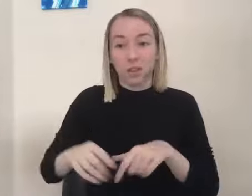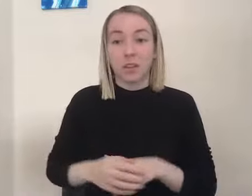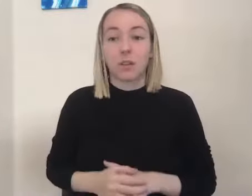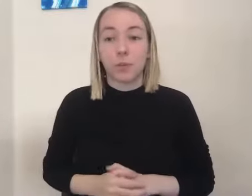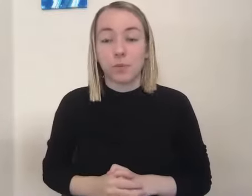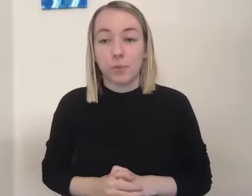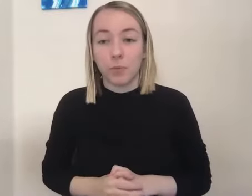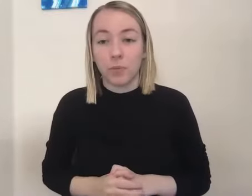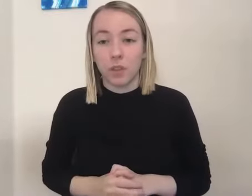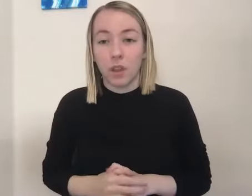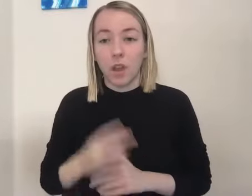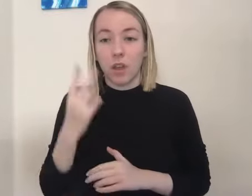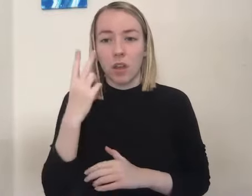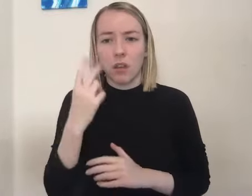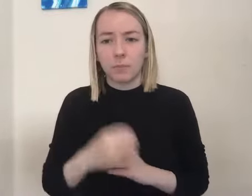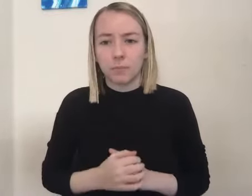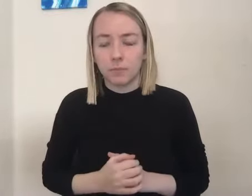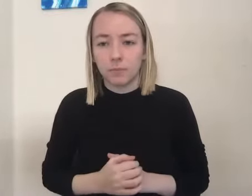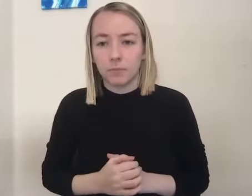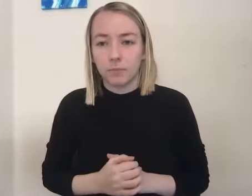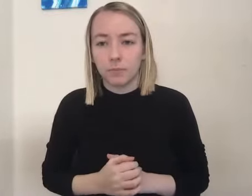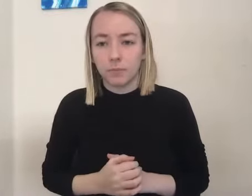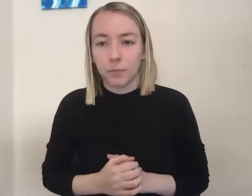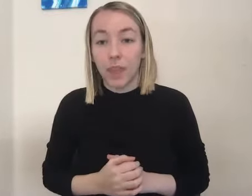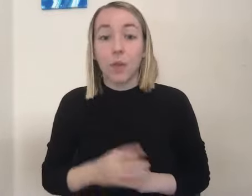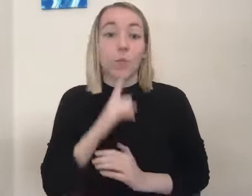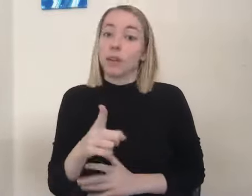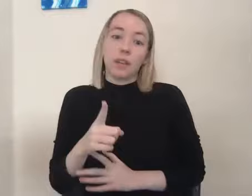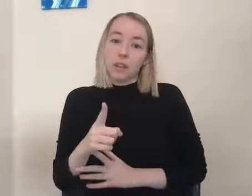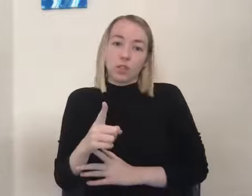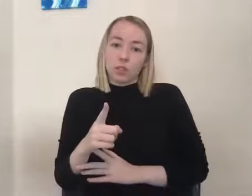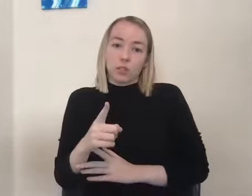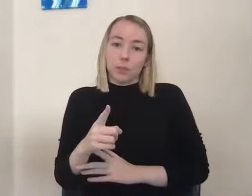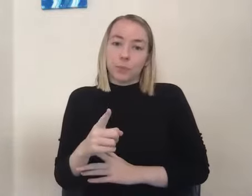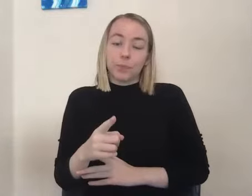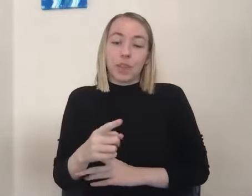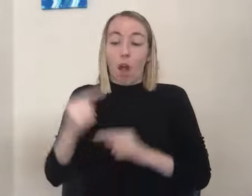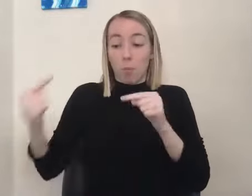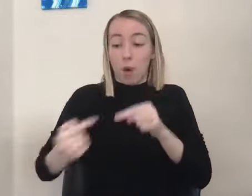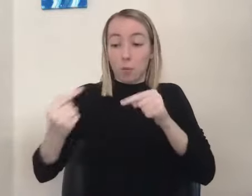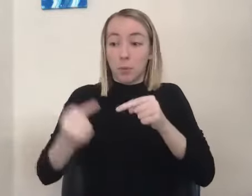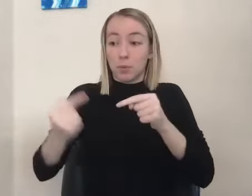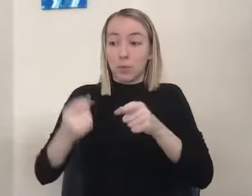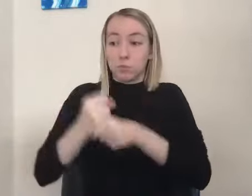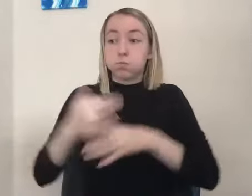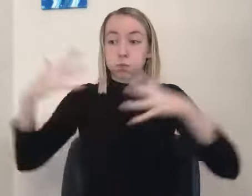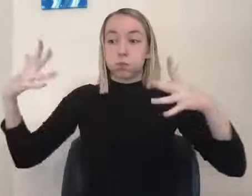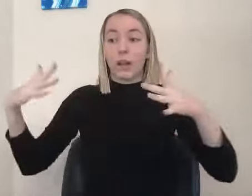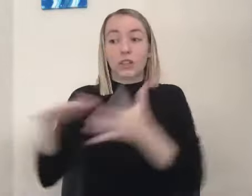ran after him. But alcoholism tore us apart. It strips families. It's, do you know, it's like you're on the cross and say, how fast